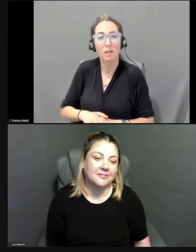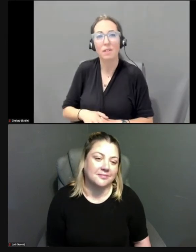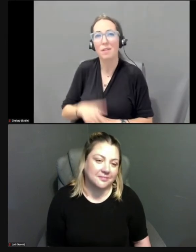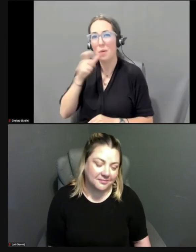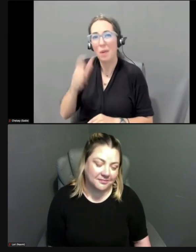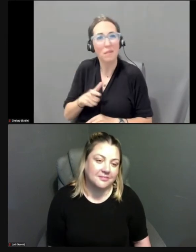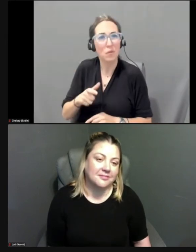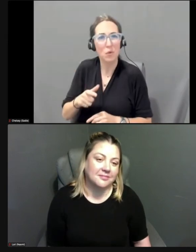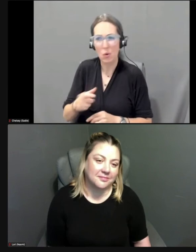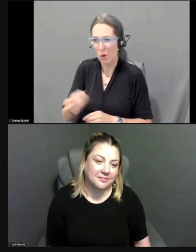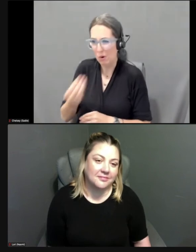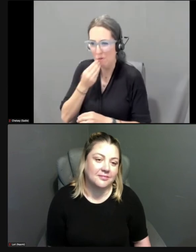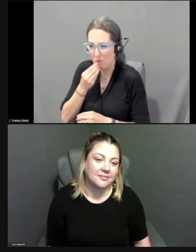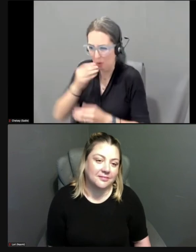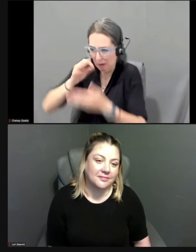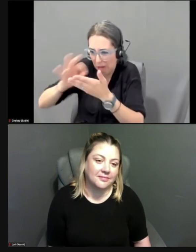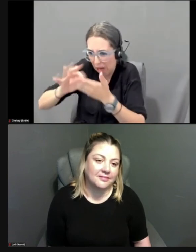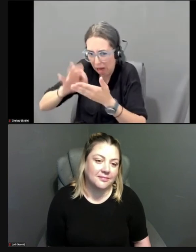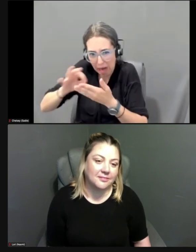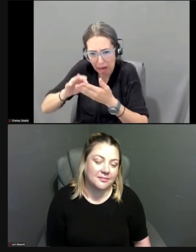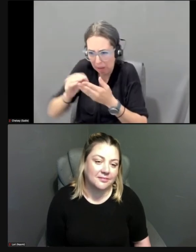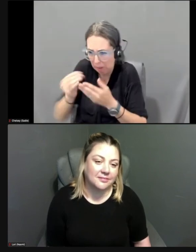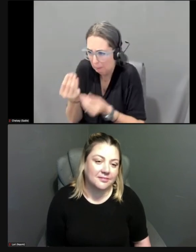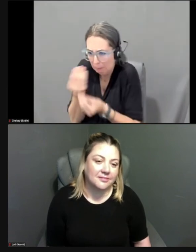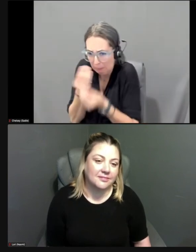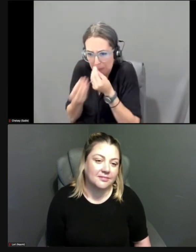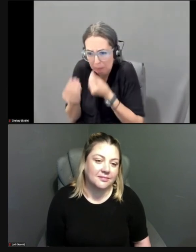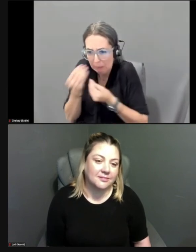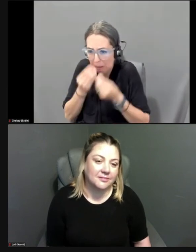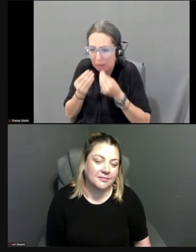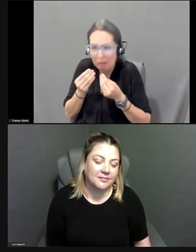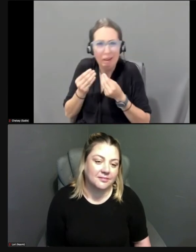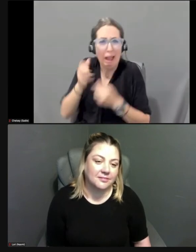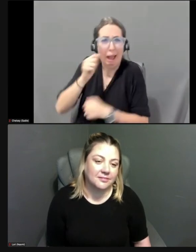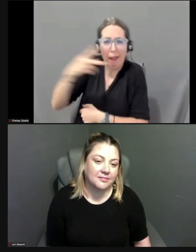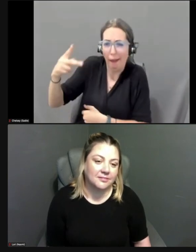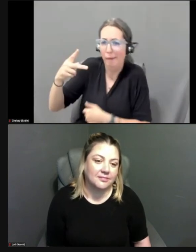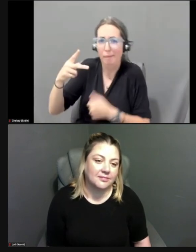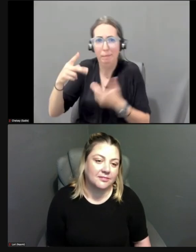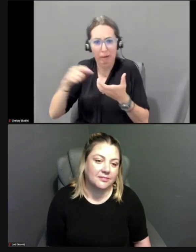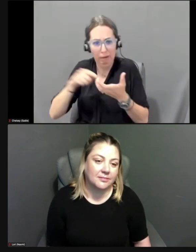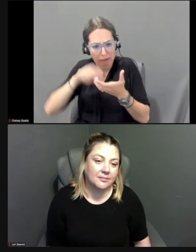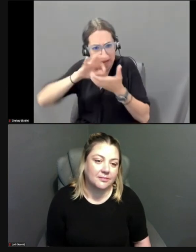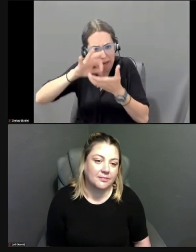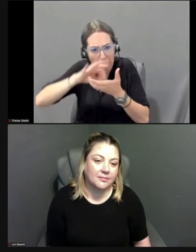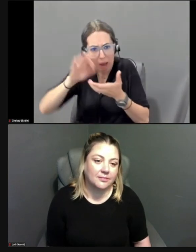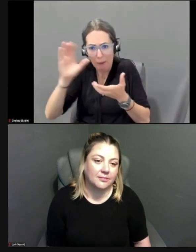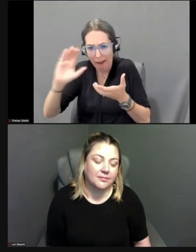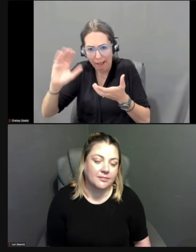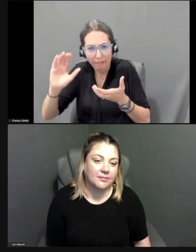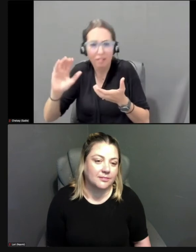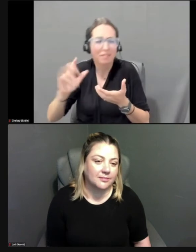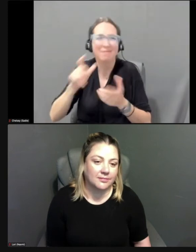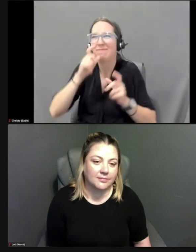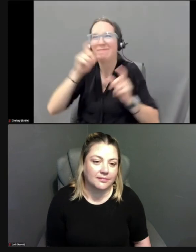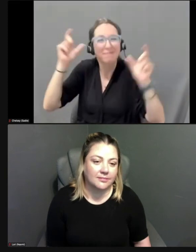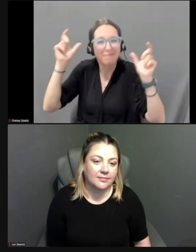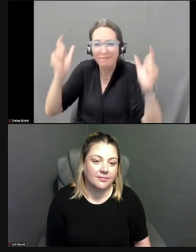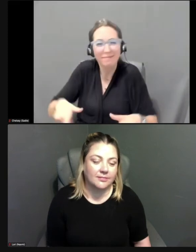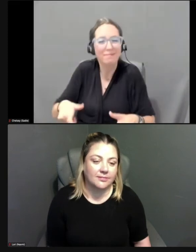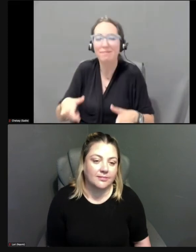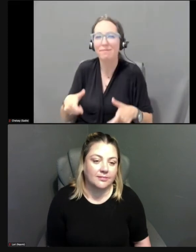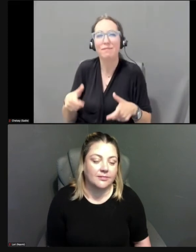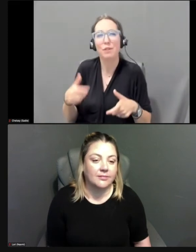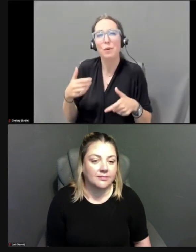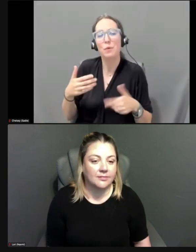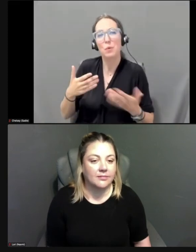and tracking stuff in my fitness pal and that sort of thing. So there's a personal level and a community level and a professional level